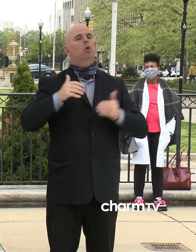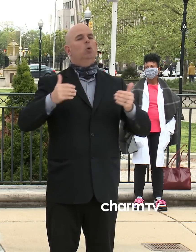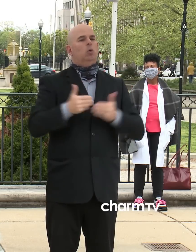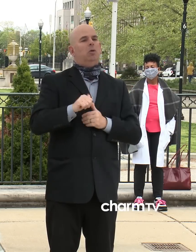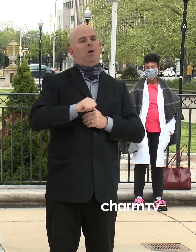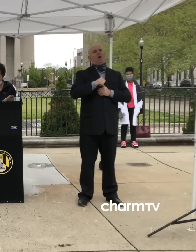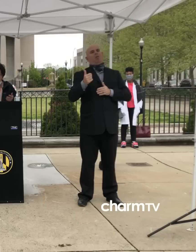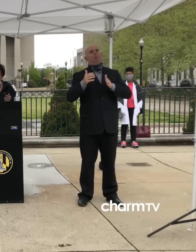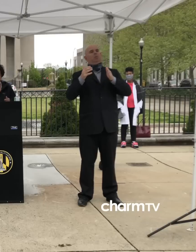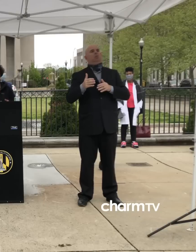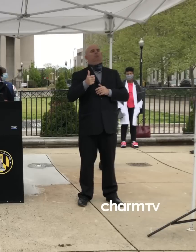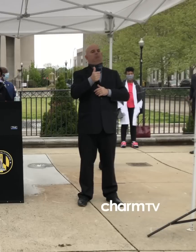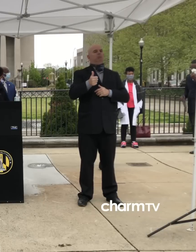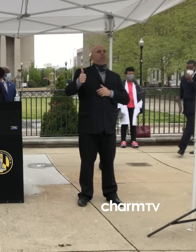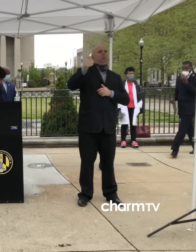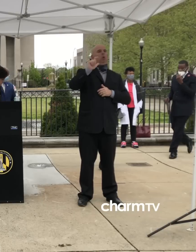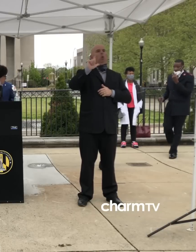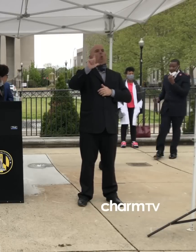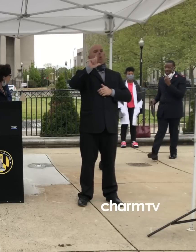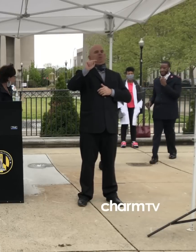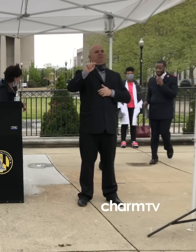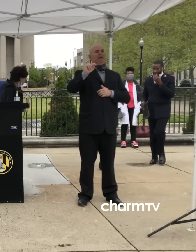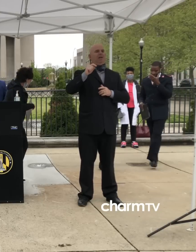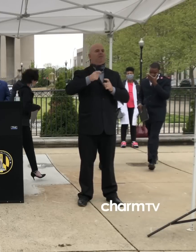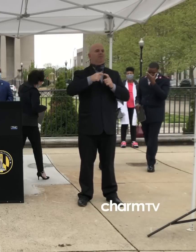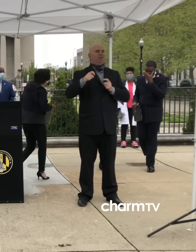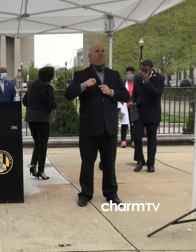the Salvation Army.